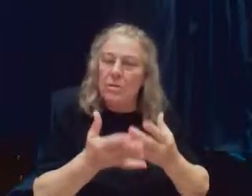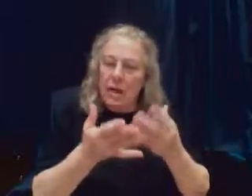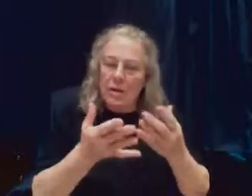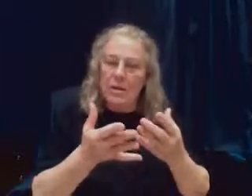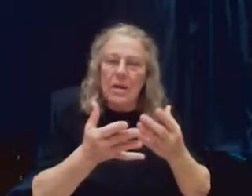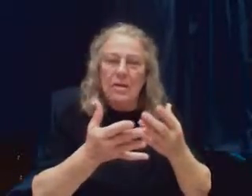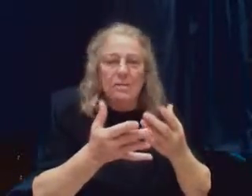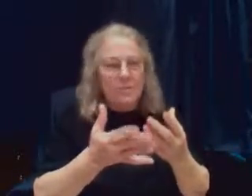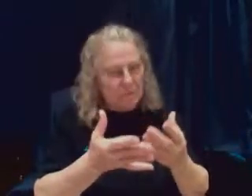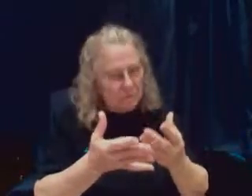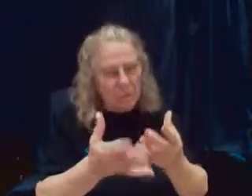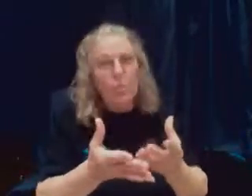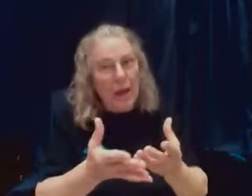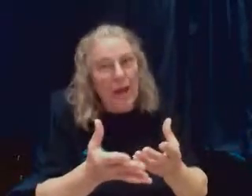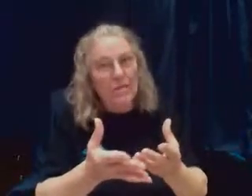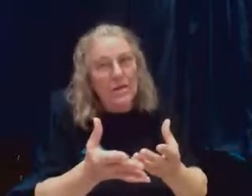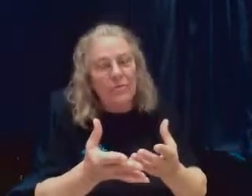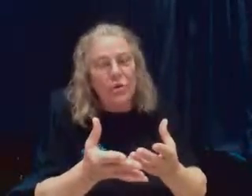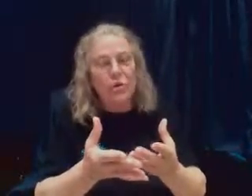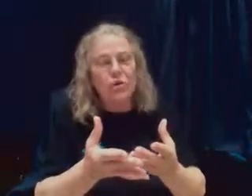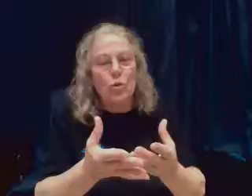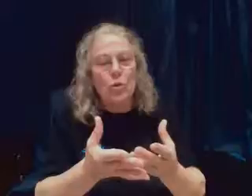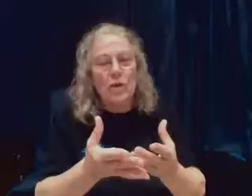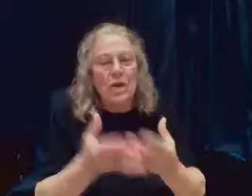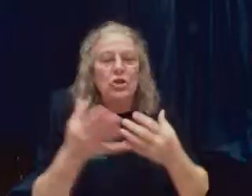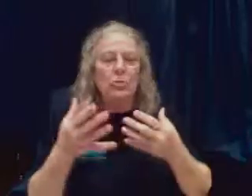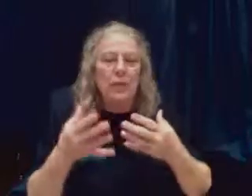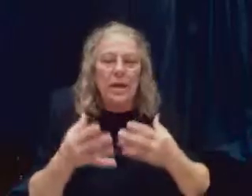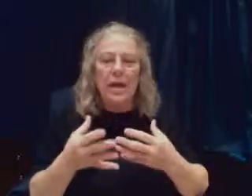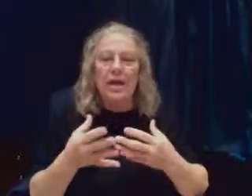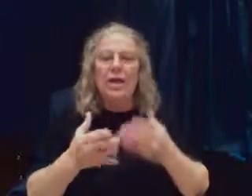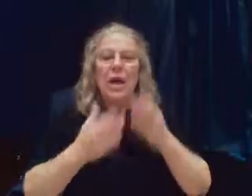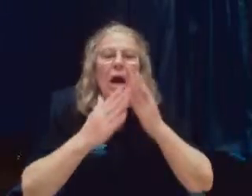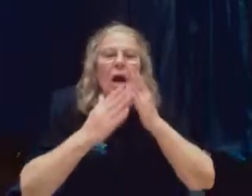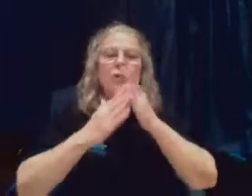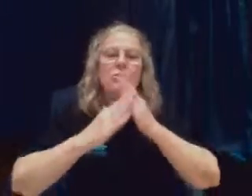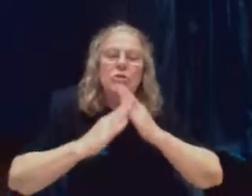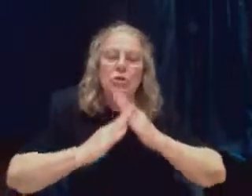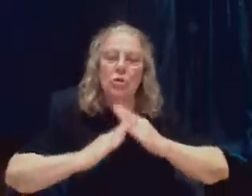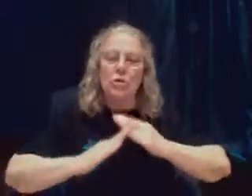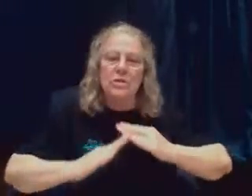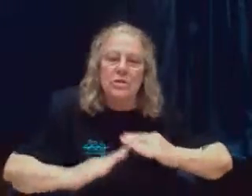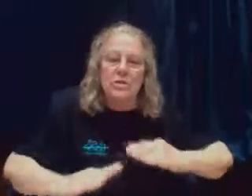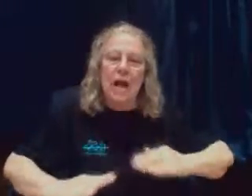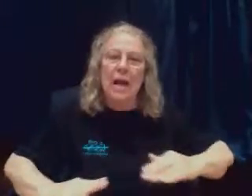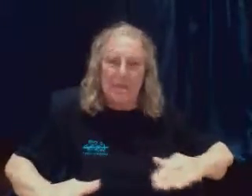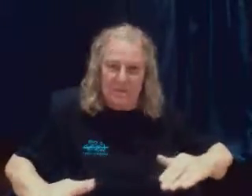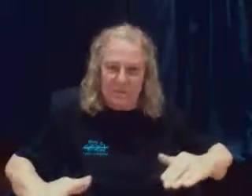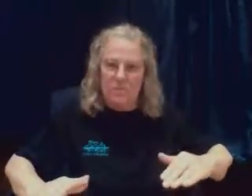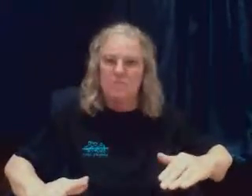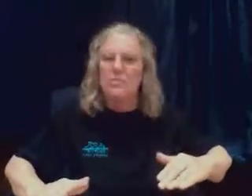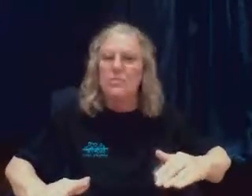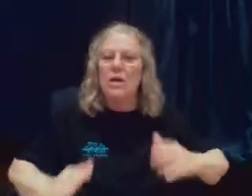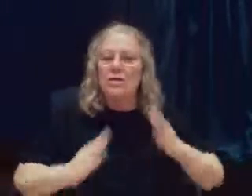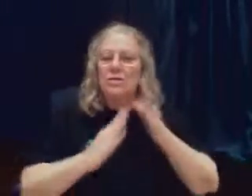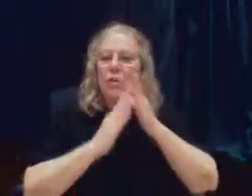and you may have a different interpretation, but here I use the word silence. So I